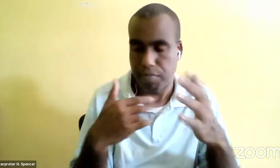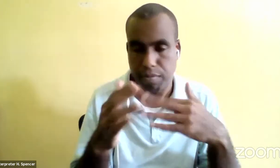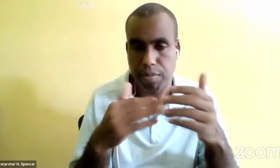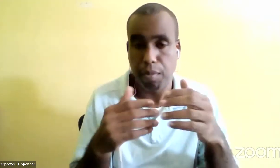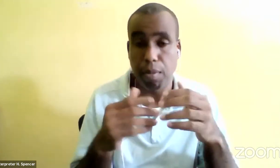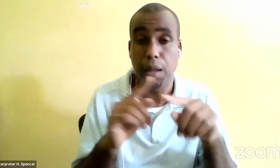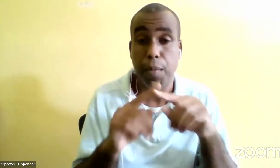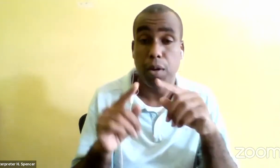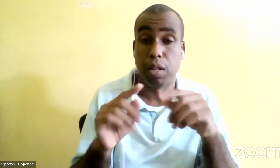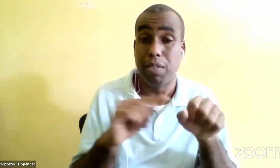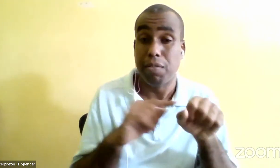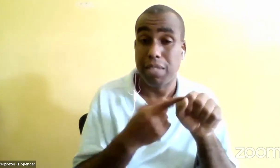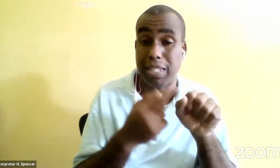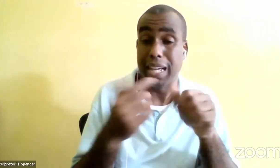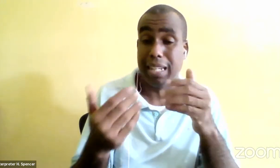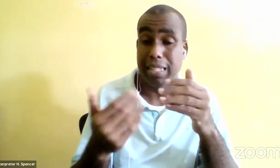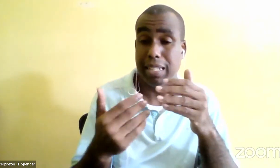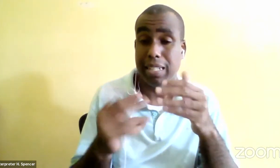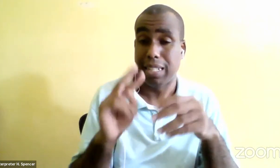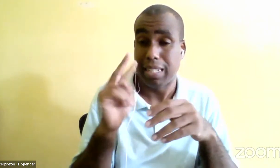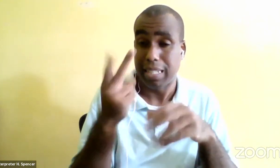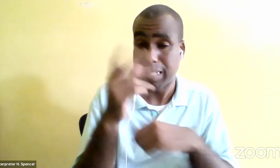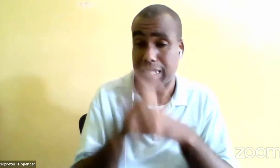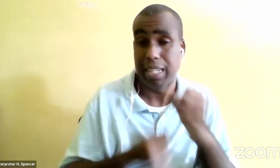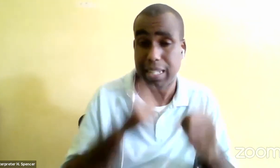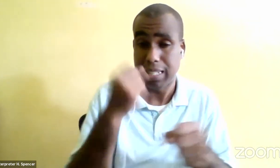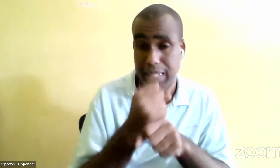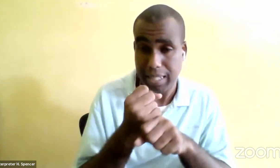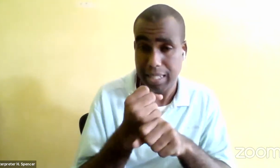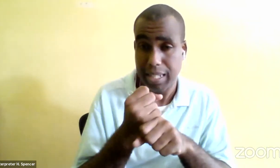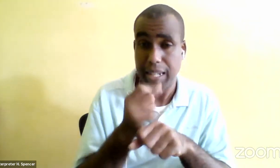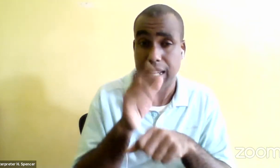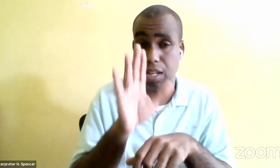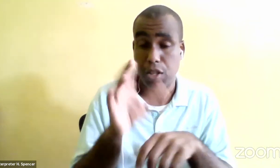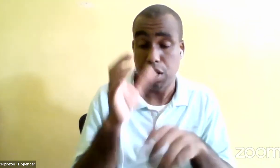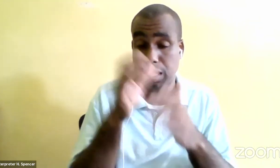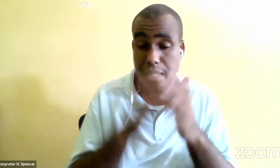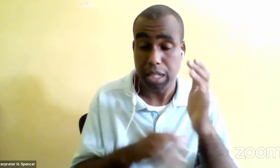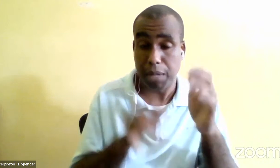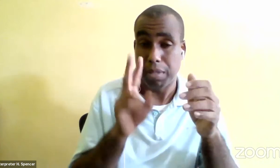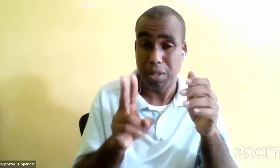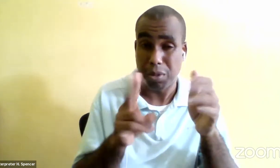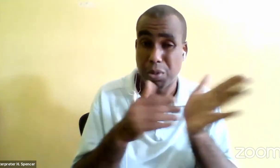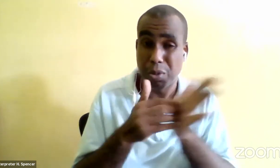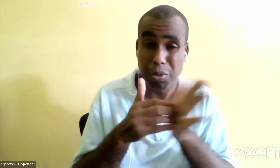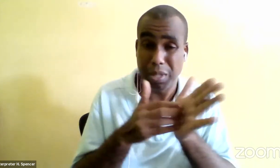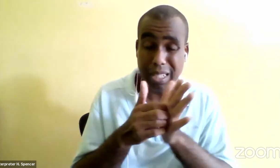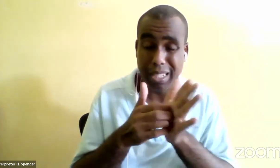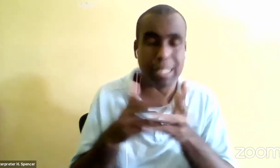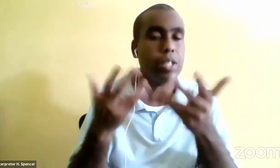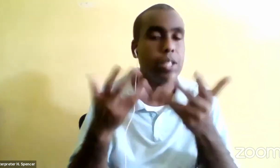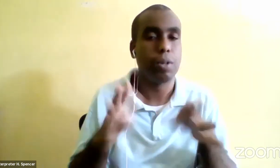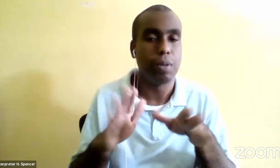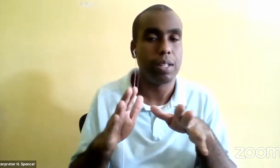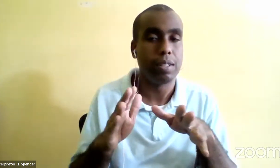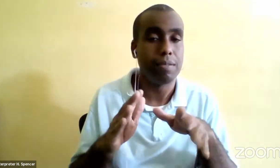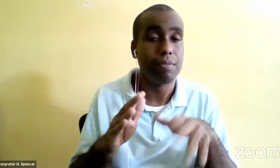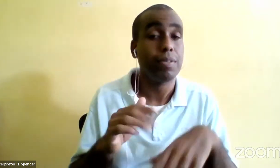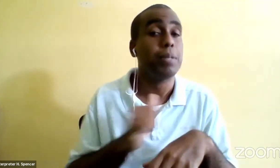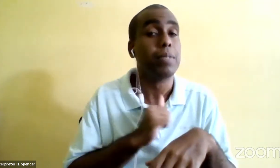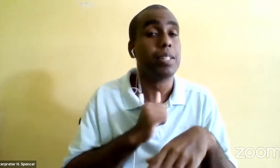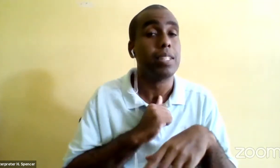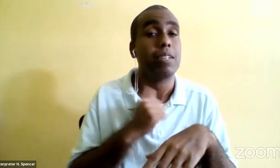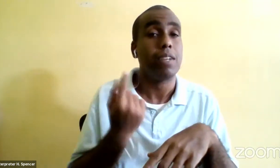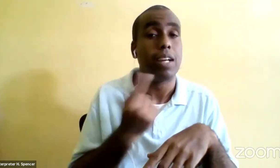a very good version of chapters 1 to 3. So I personally tend to say,